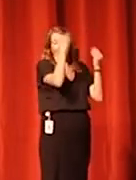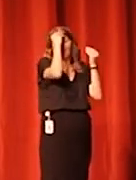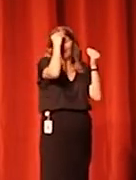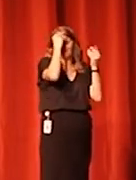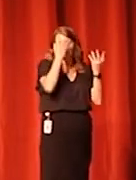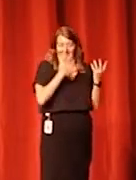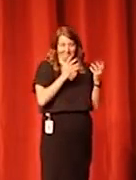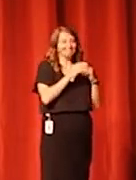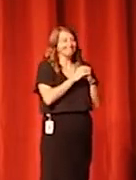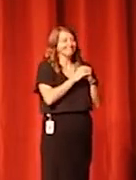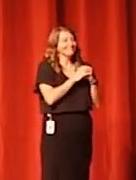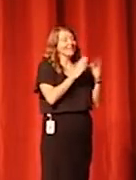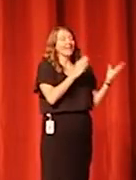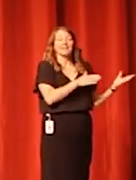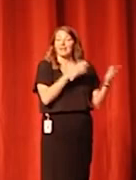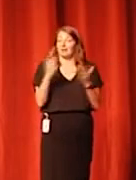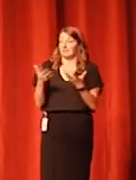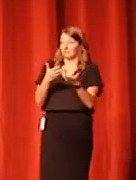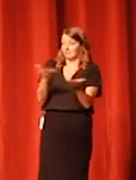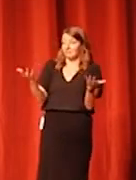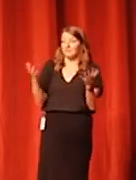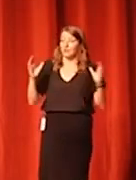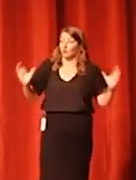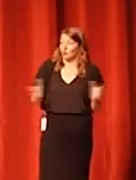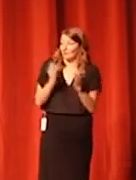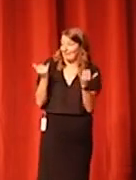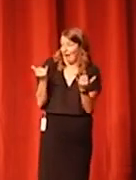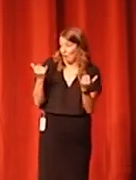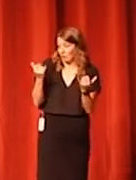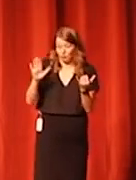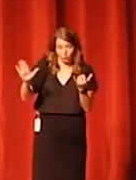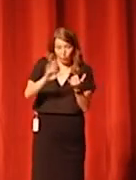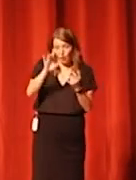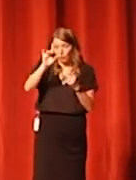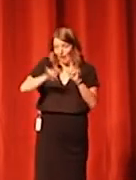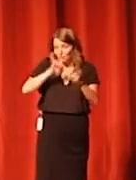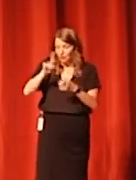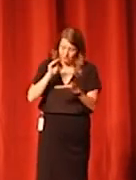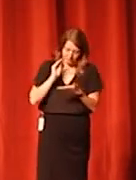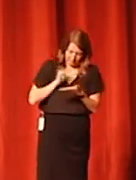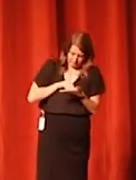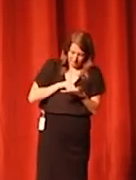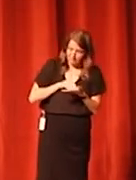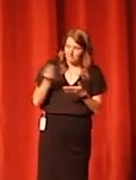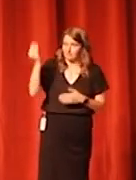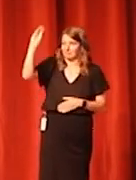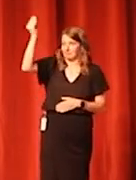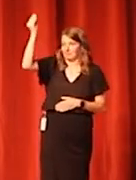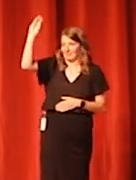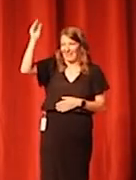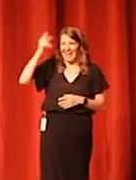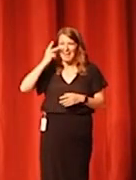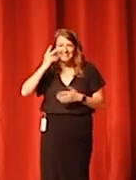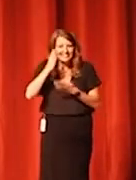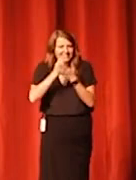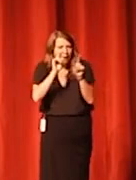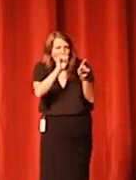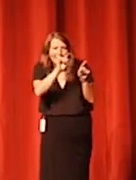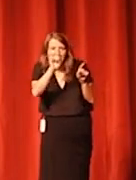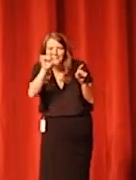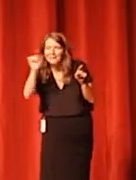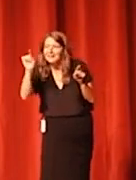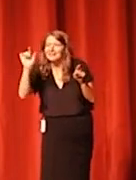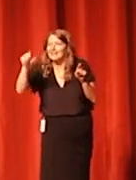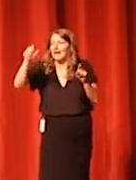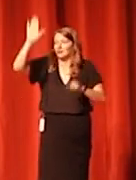over. I want to encourage folks to now start submitting your questions. If you've got, I see some folks, yep, there you go,